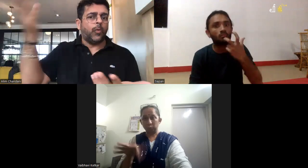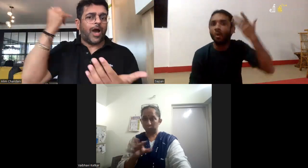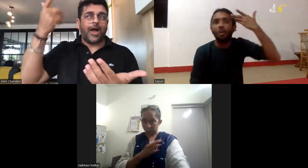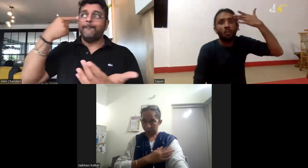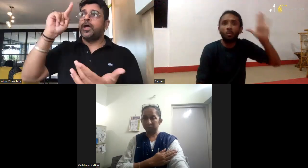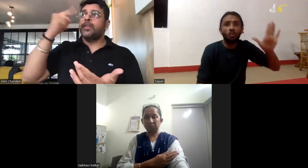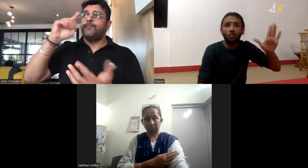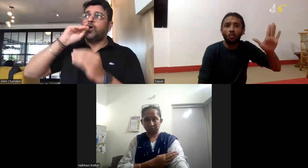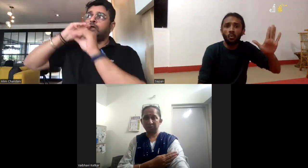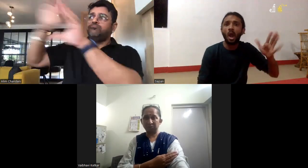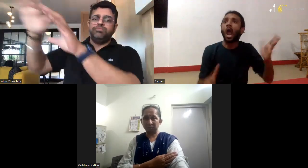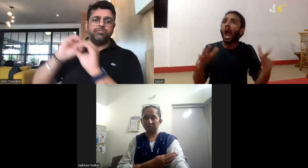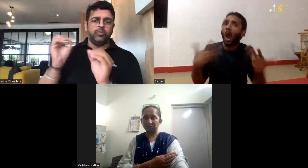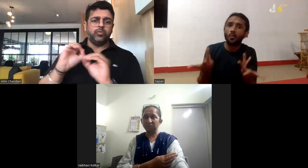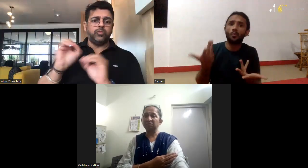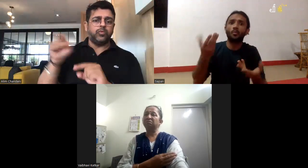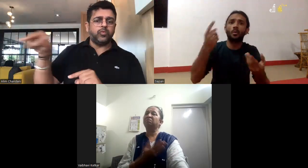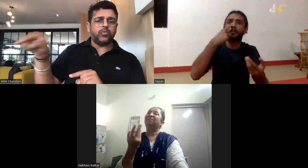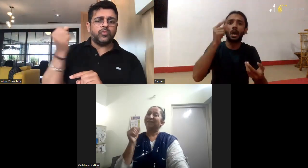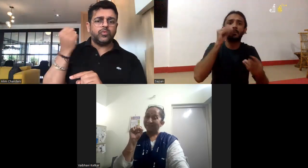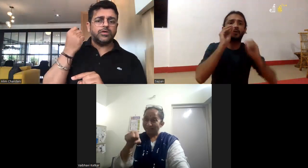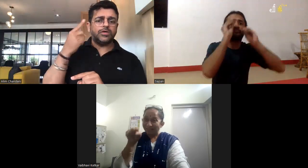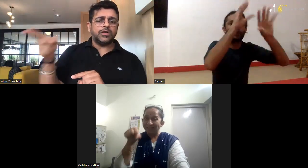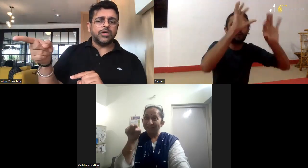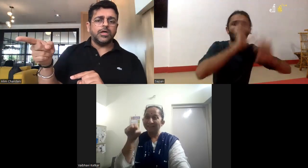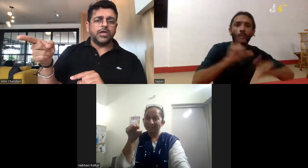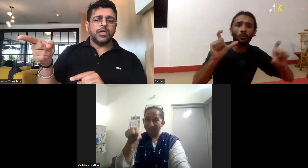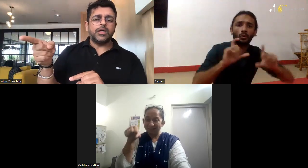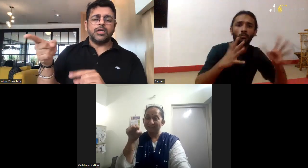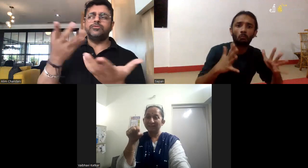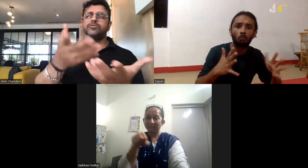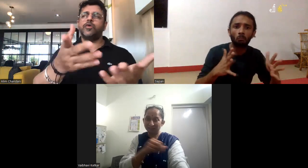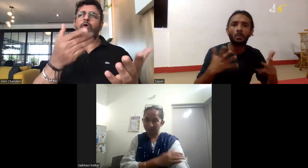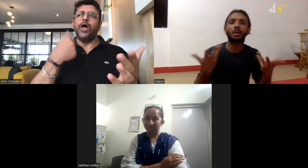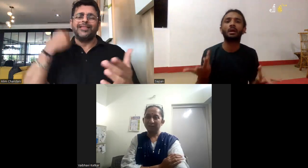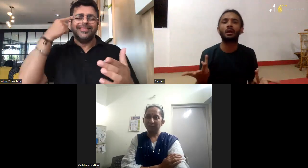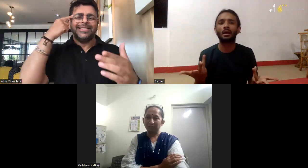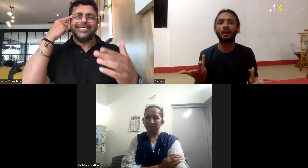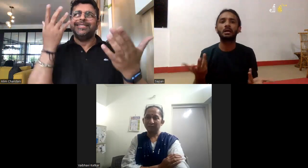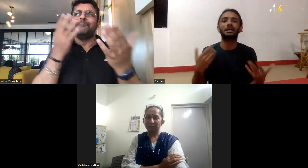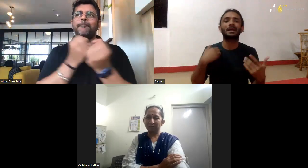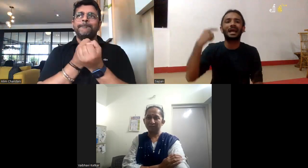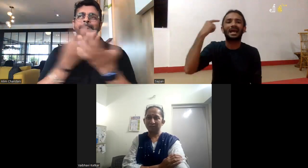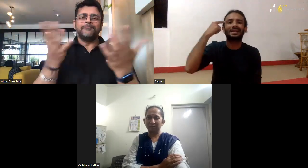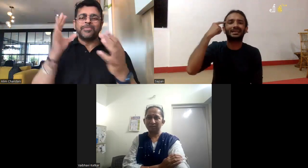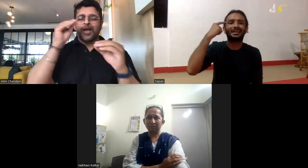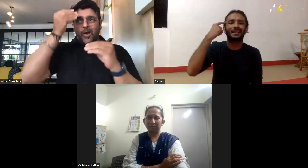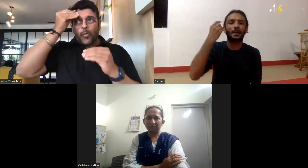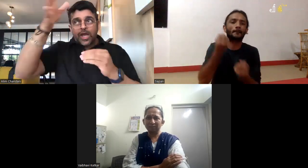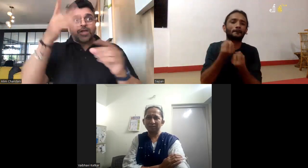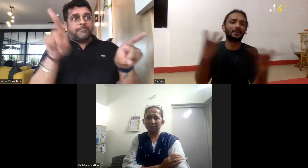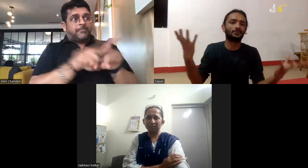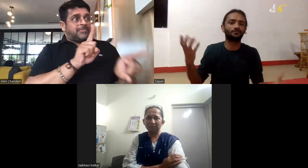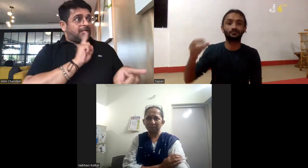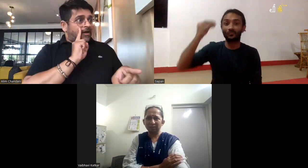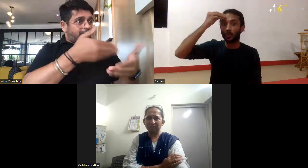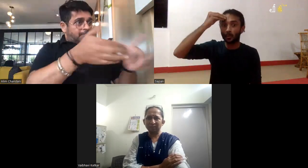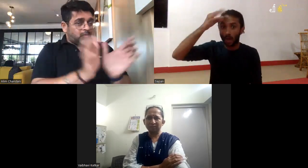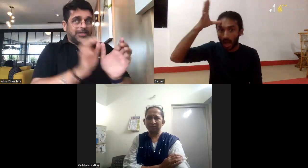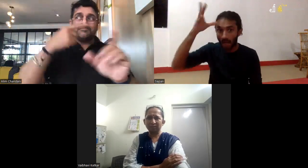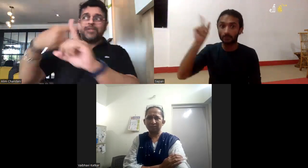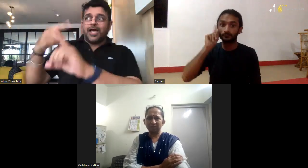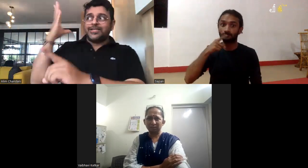we are not getting to the higher education, we can't study in higher setup. So hearing teachers are not good,